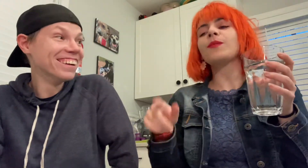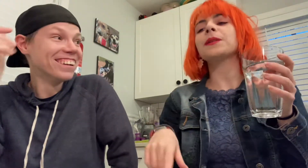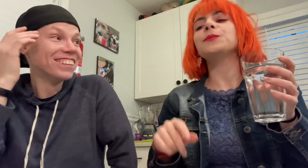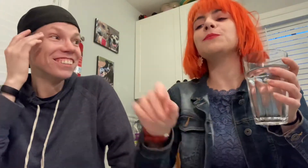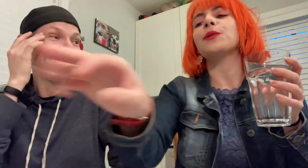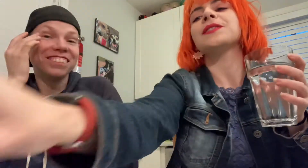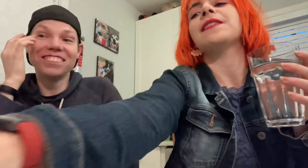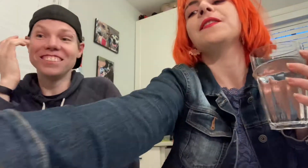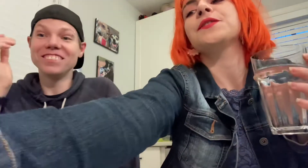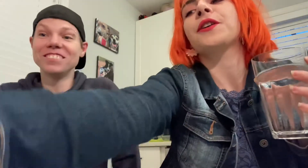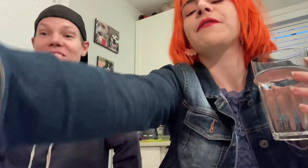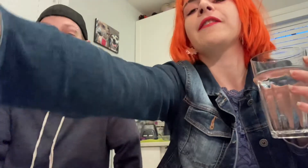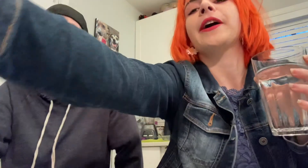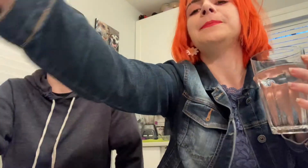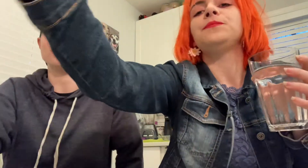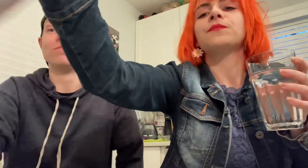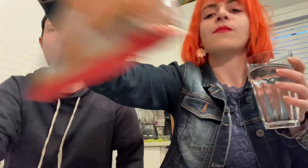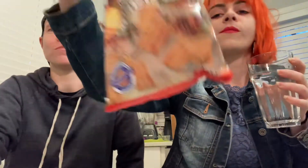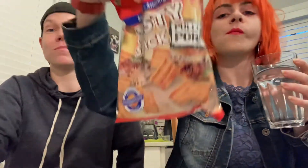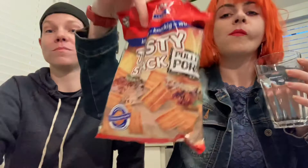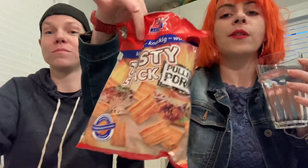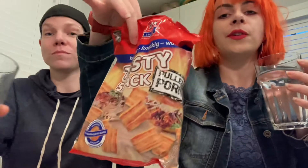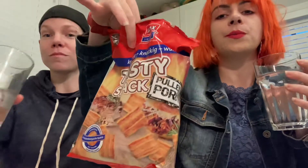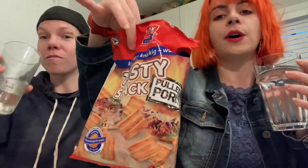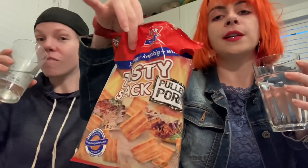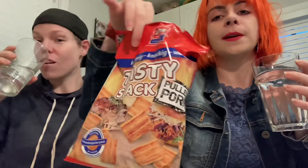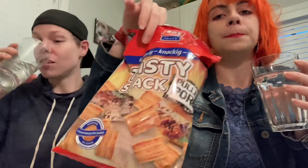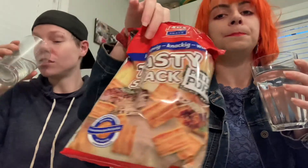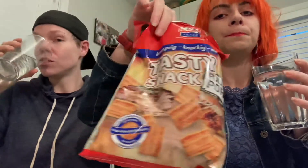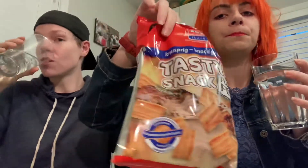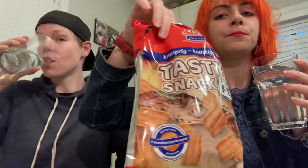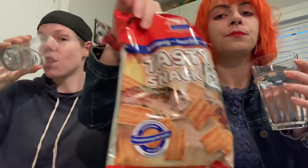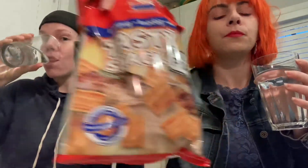We both said that these are our favorite. These were awesome.